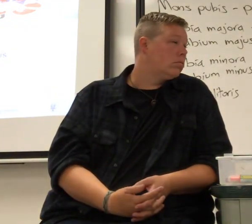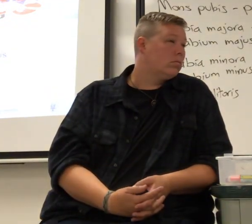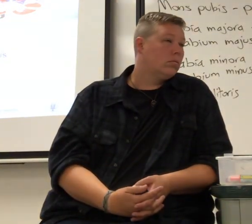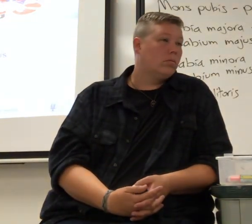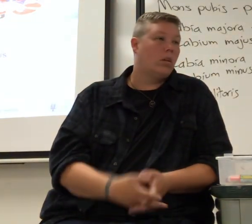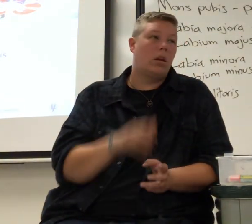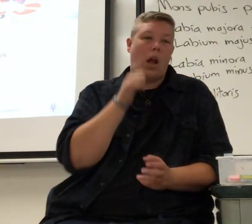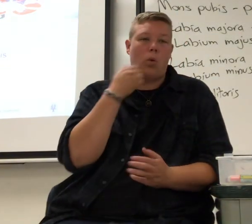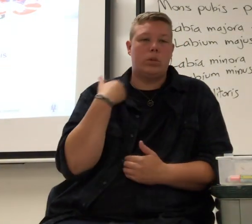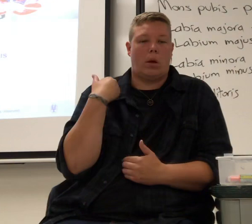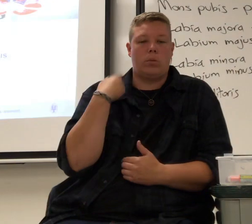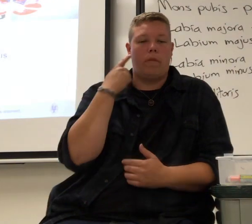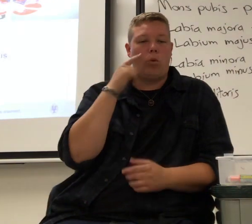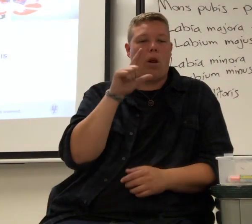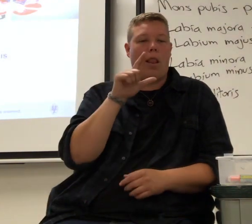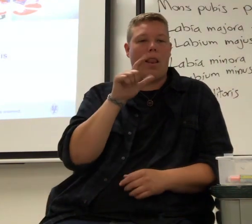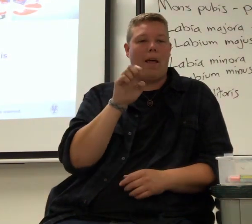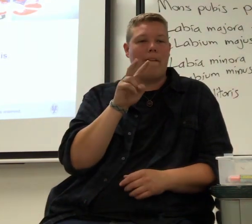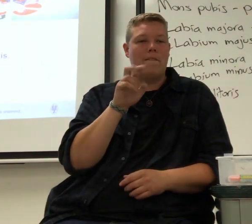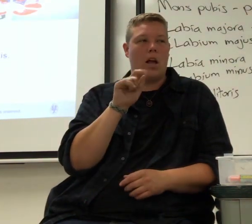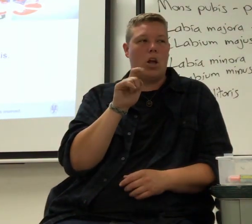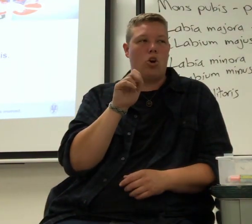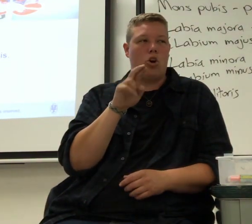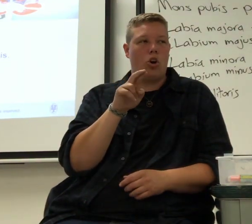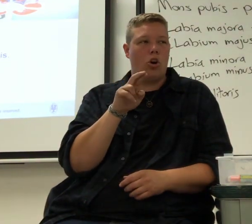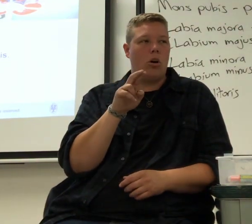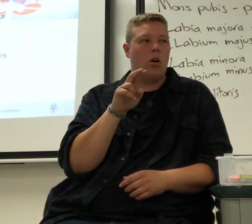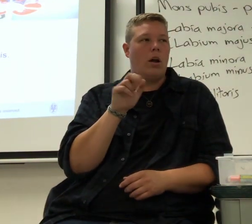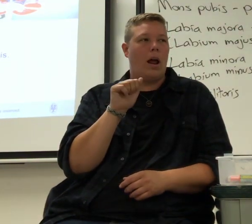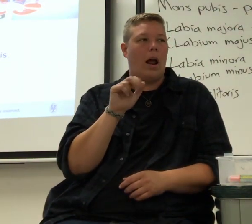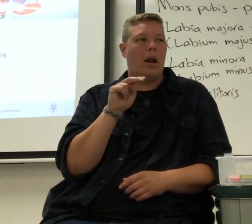Not responsible for levator ani.